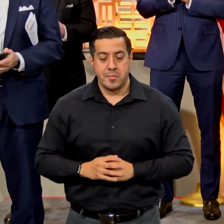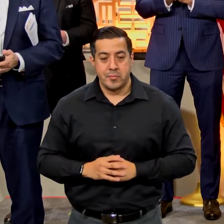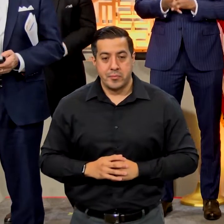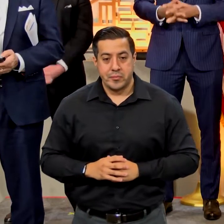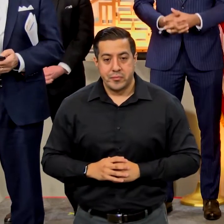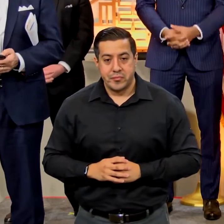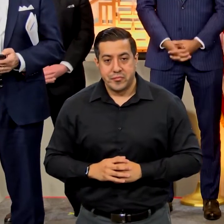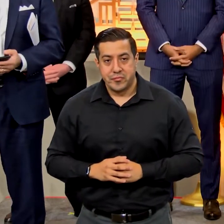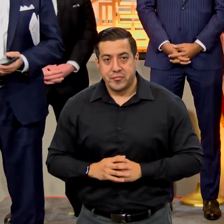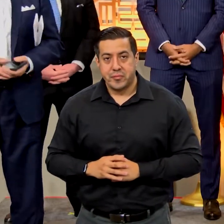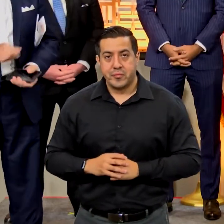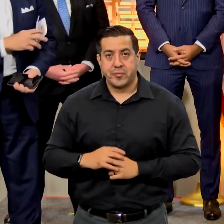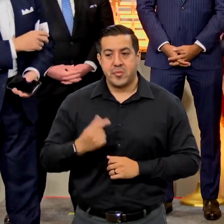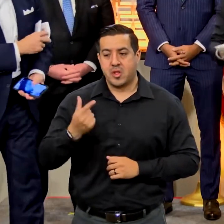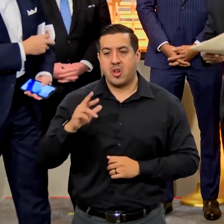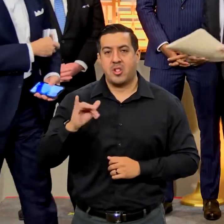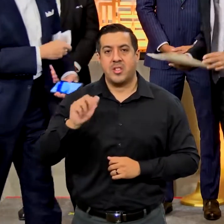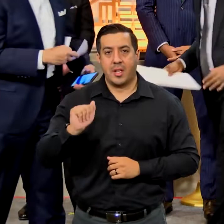Commissioner Garcia.